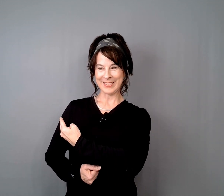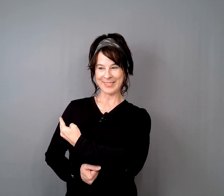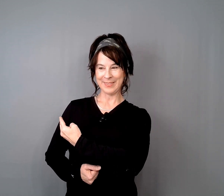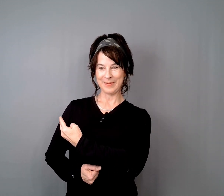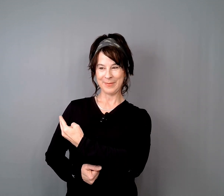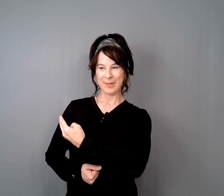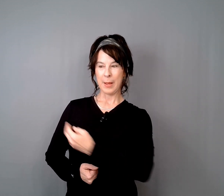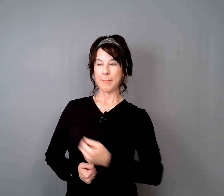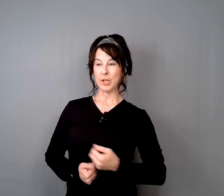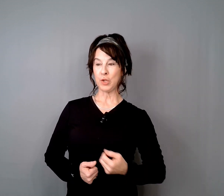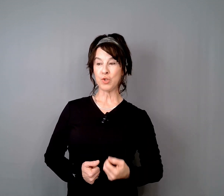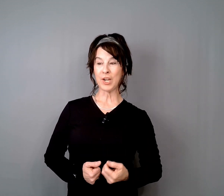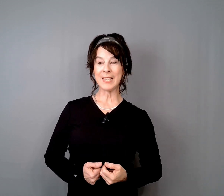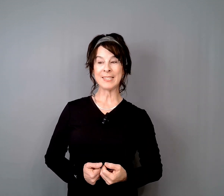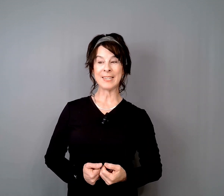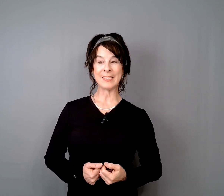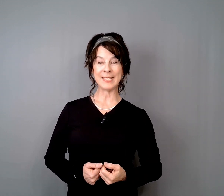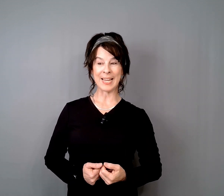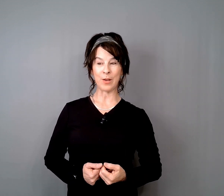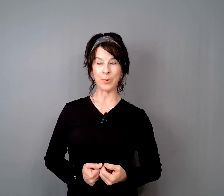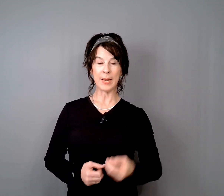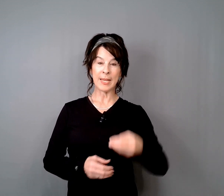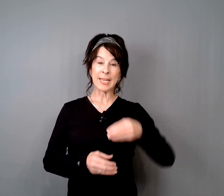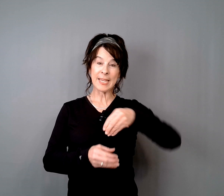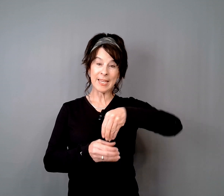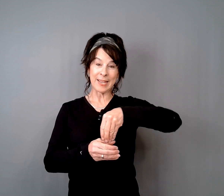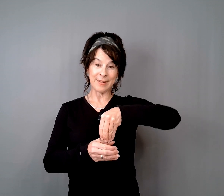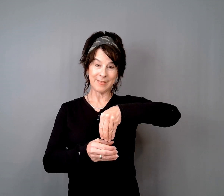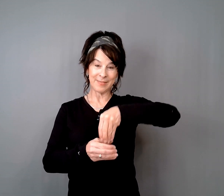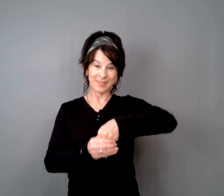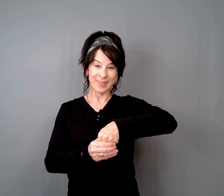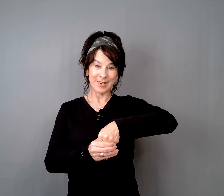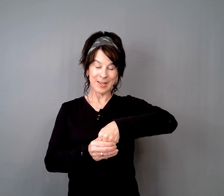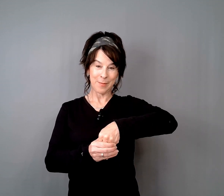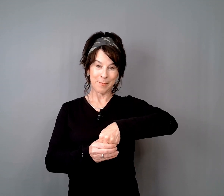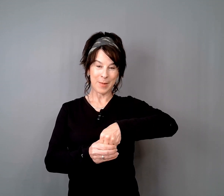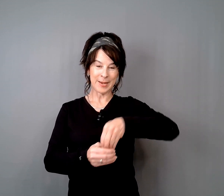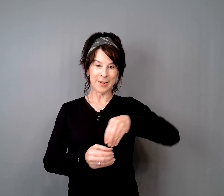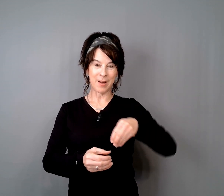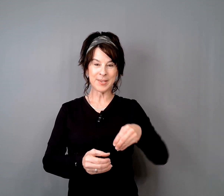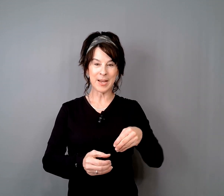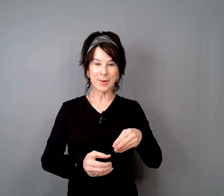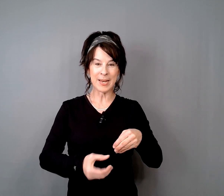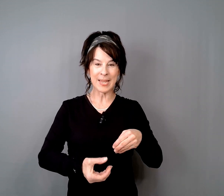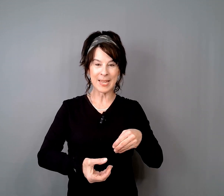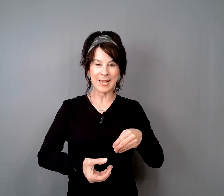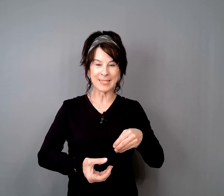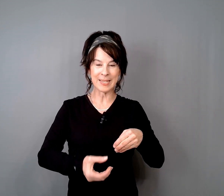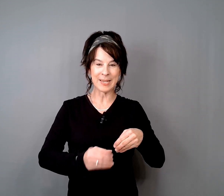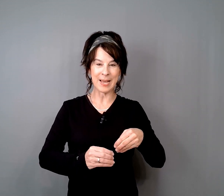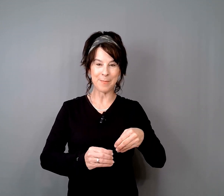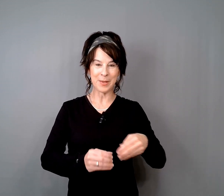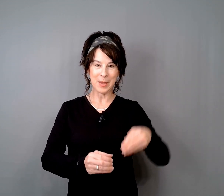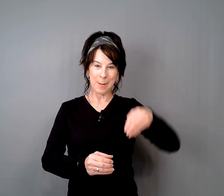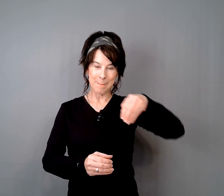Us. But you chased us down in. My non-dominant hand has the cup.